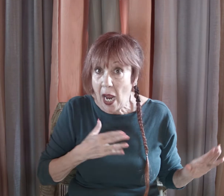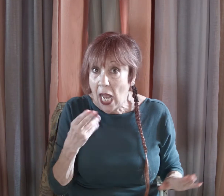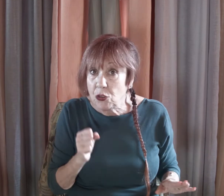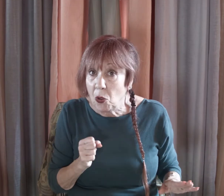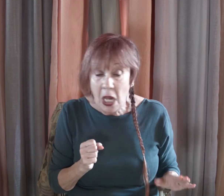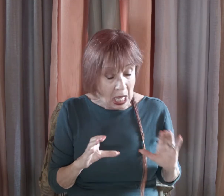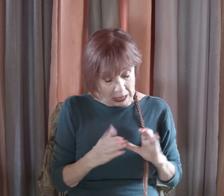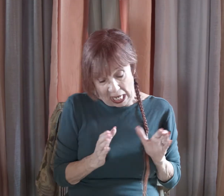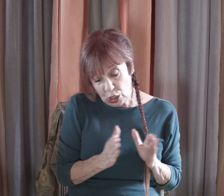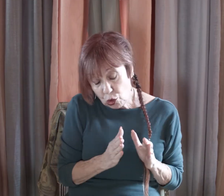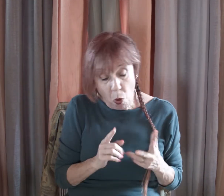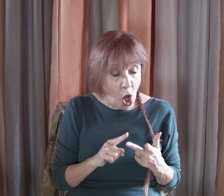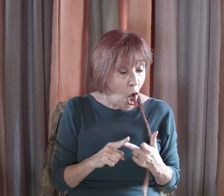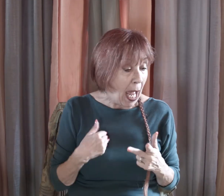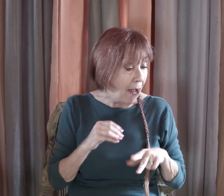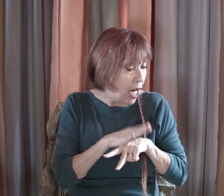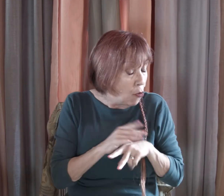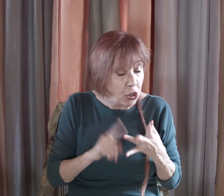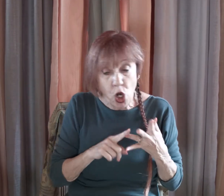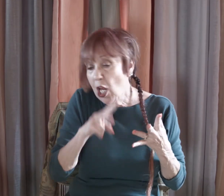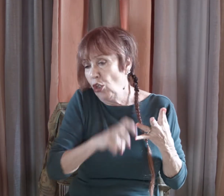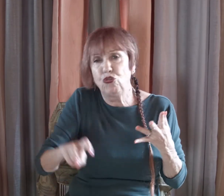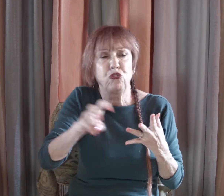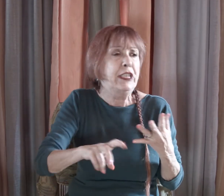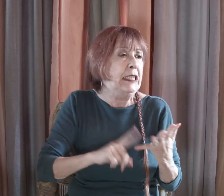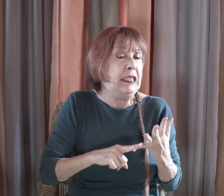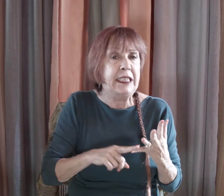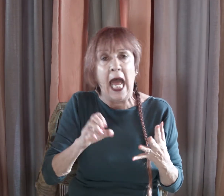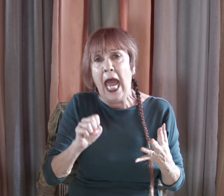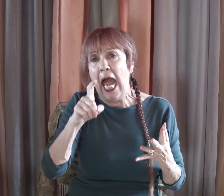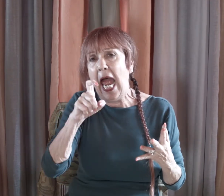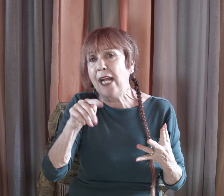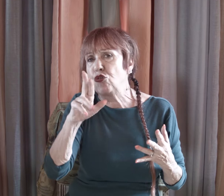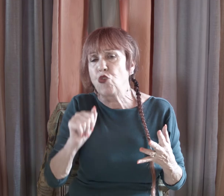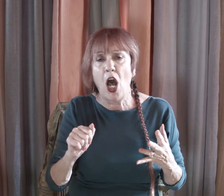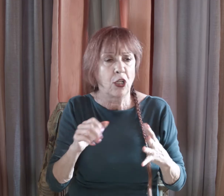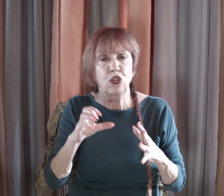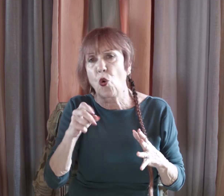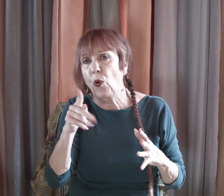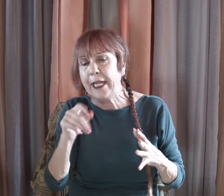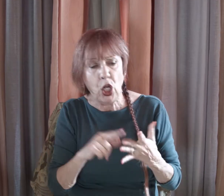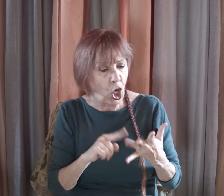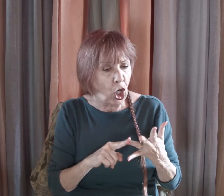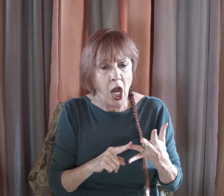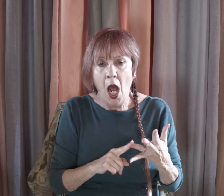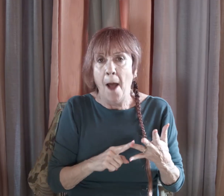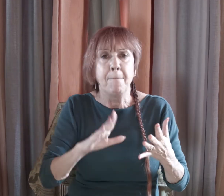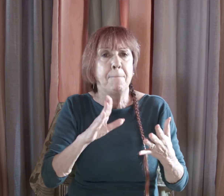high school. Classes were small. We had counselors. We had field trips. We had extracurricular activities. We had a band, an orchestra. We